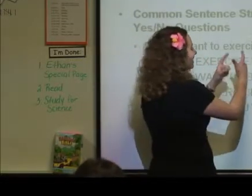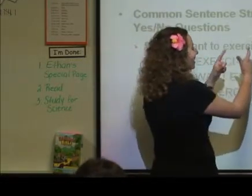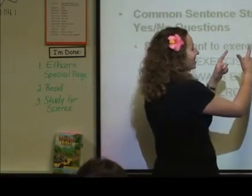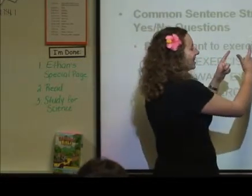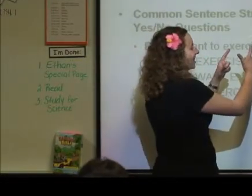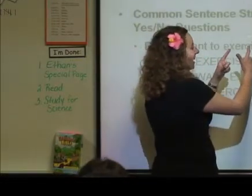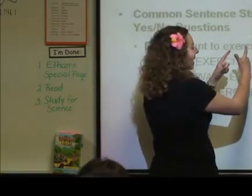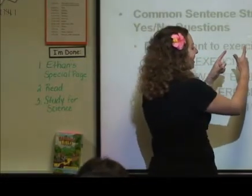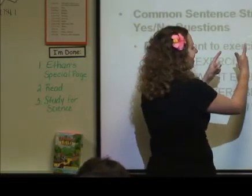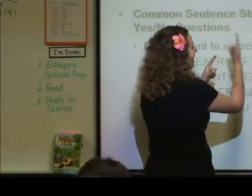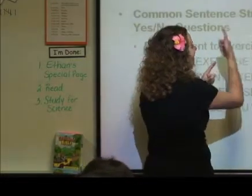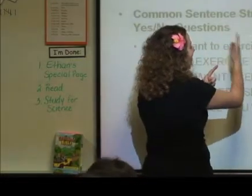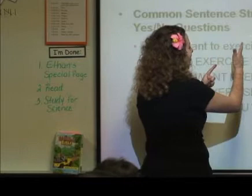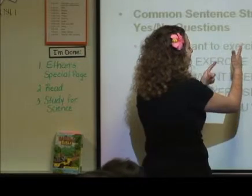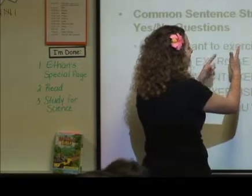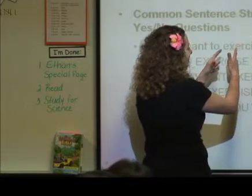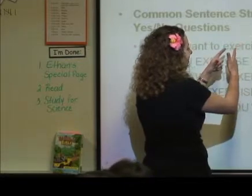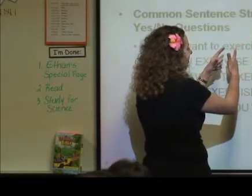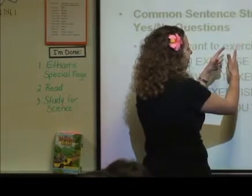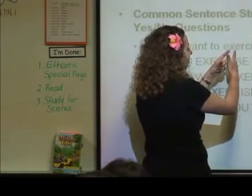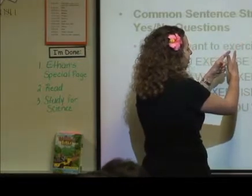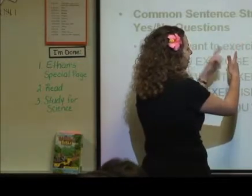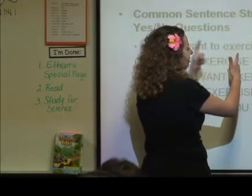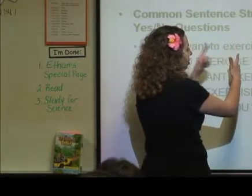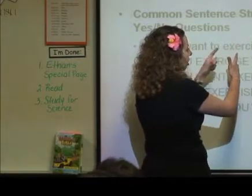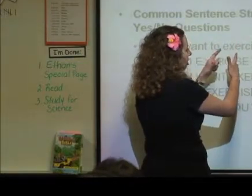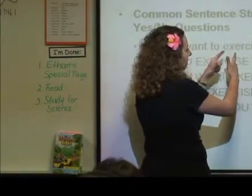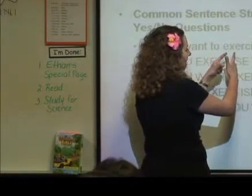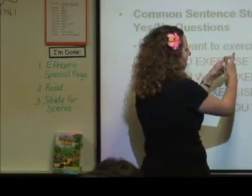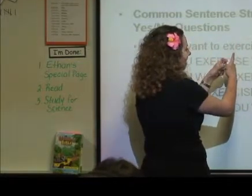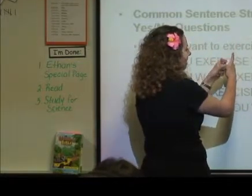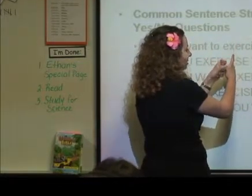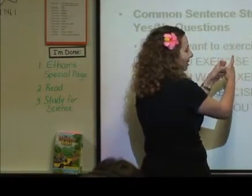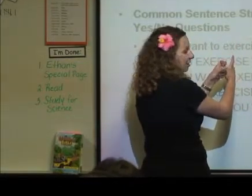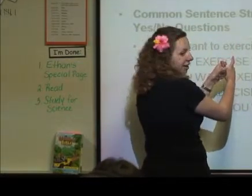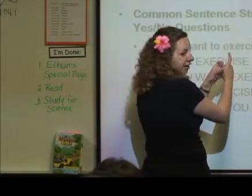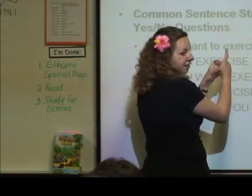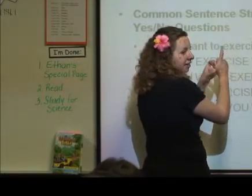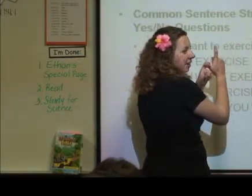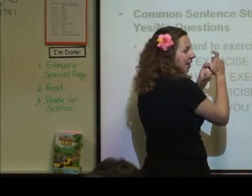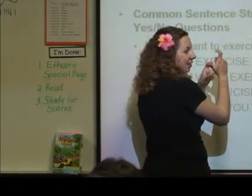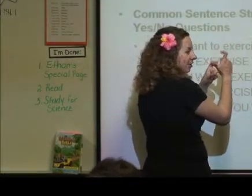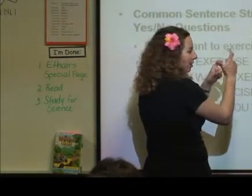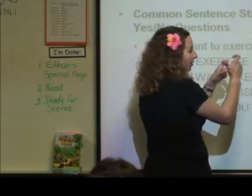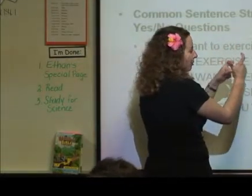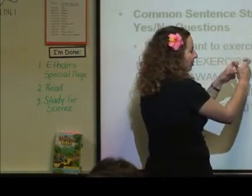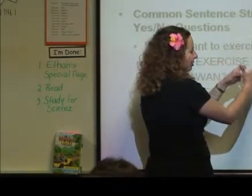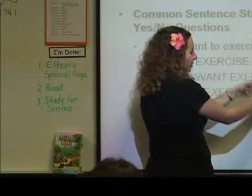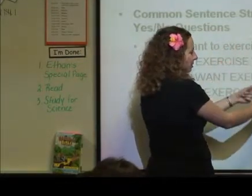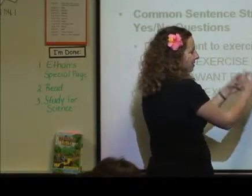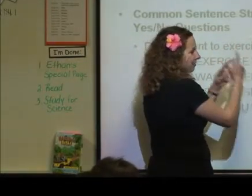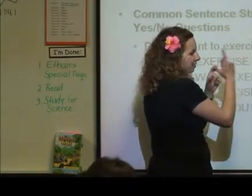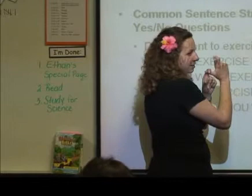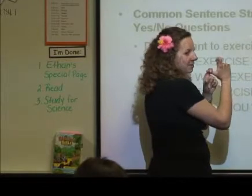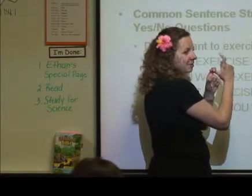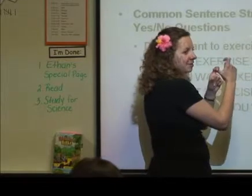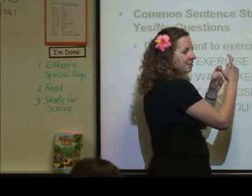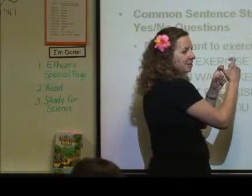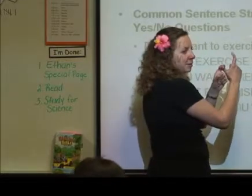So it's like that. Okay, so this one, and then your non-dominant hand links around here. And you go forward and you squeeze it down. Wait, what is